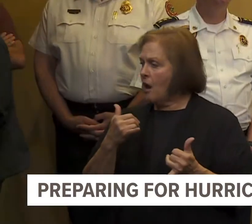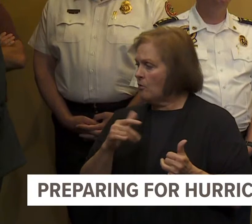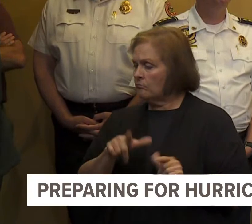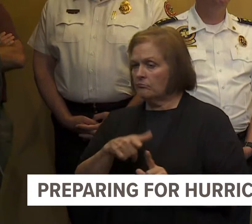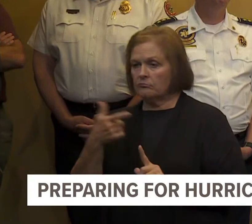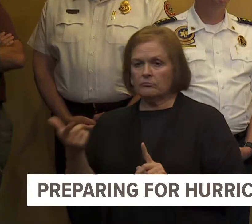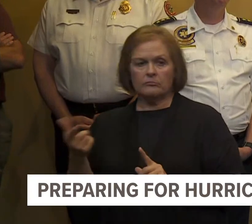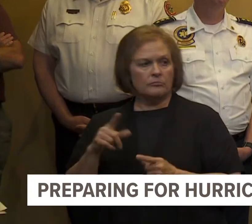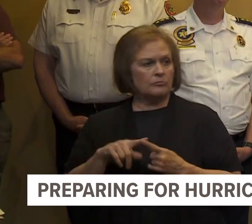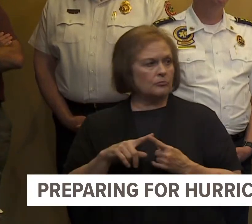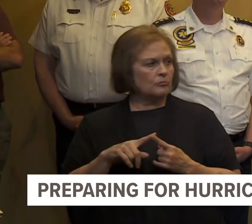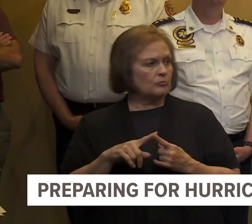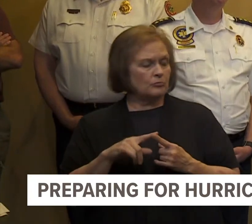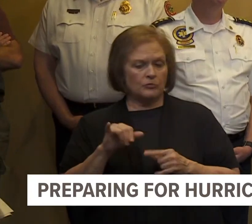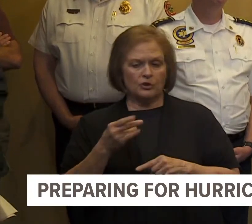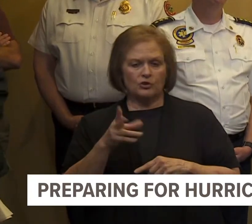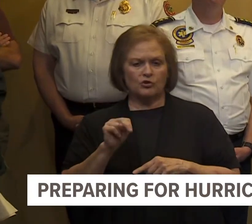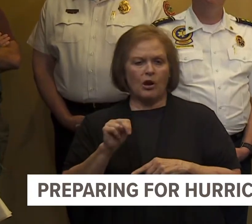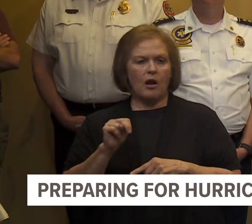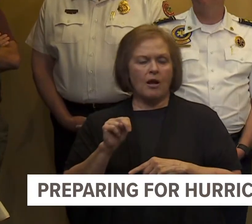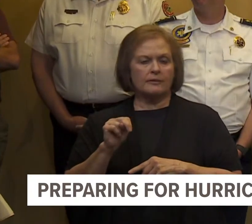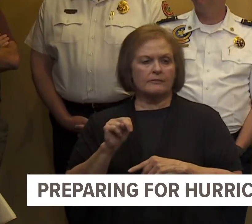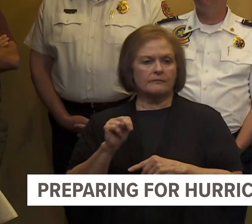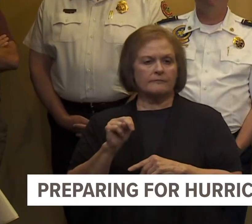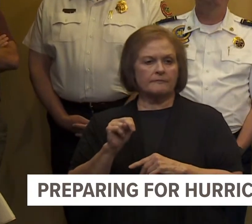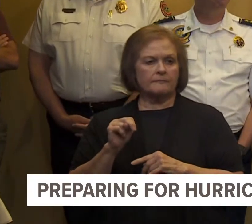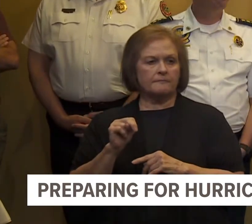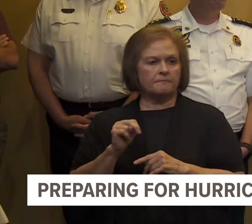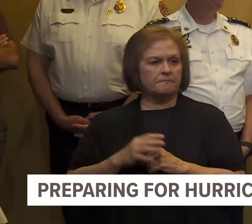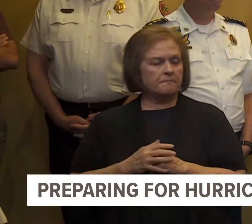going, and Director Chief John Thomas.